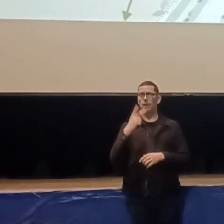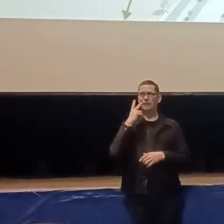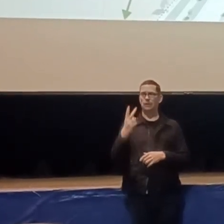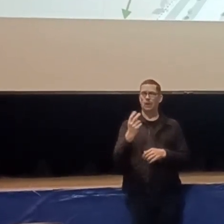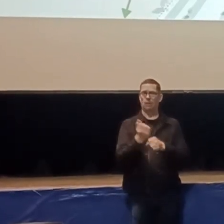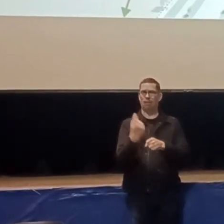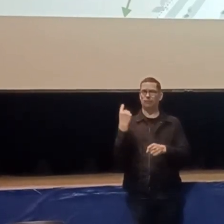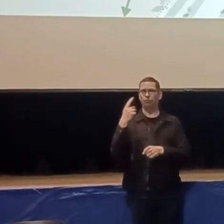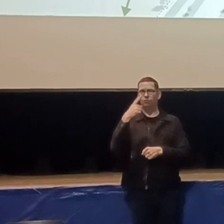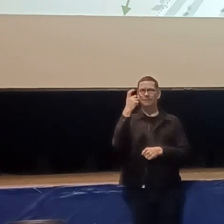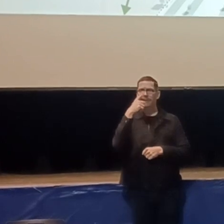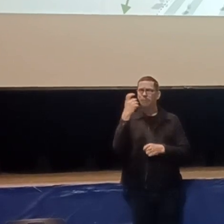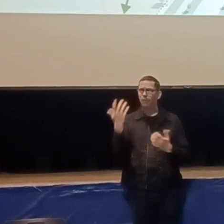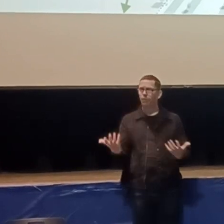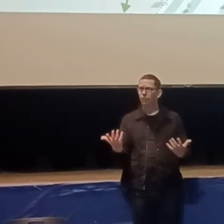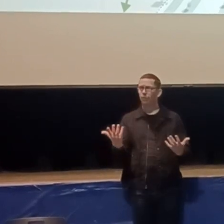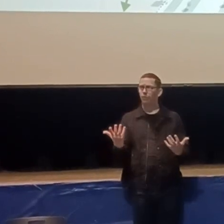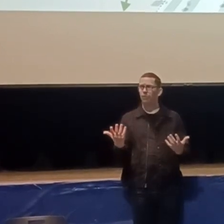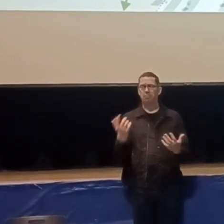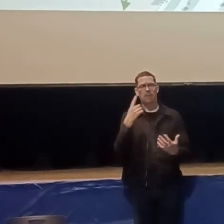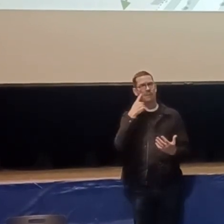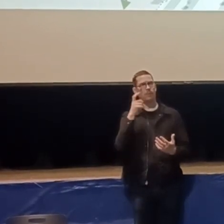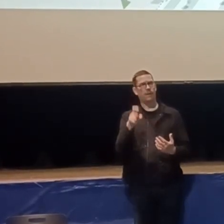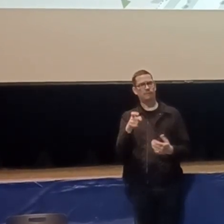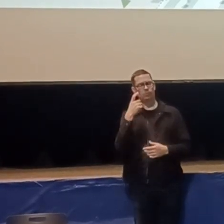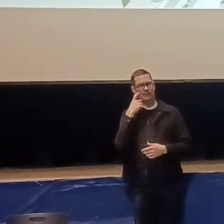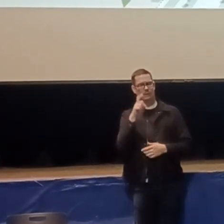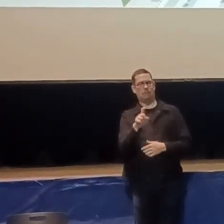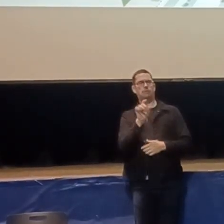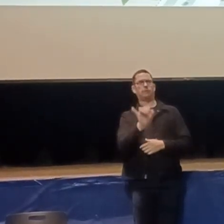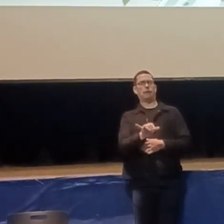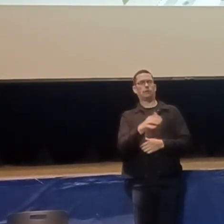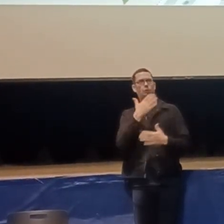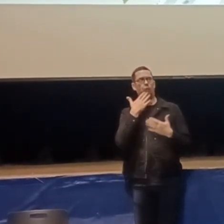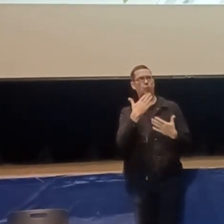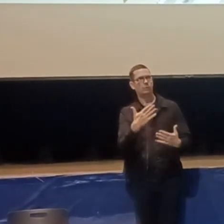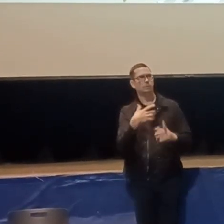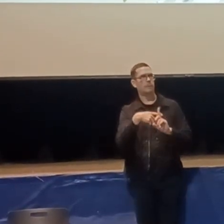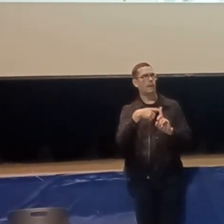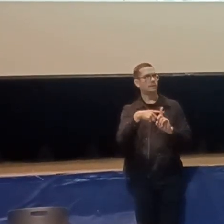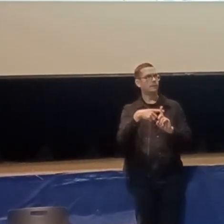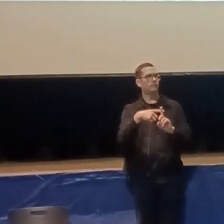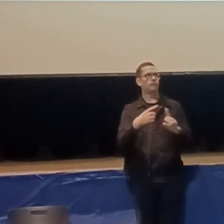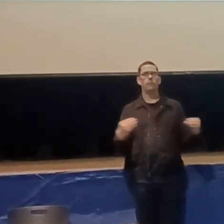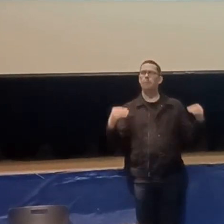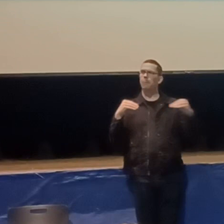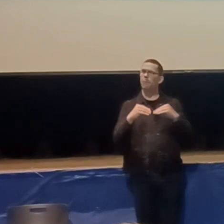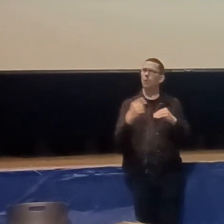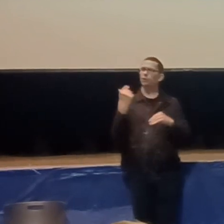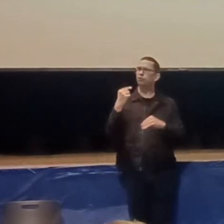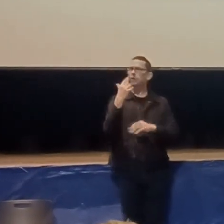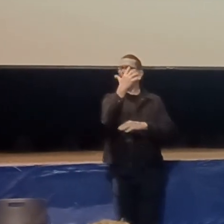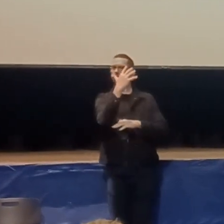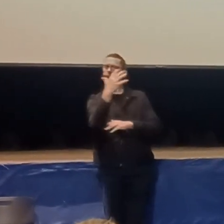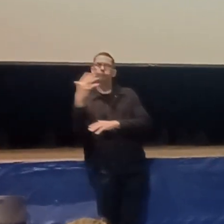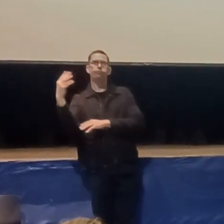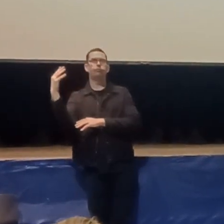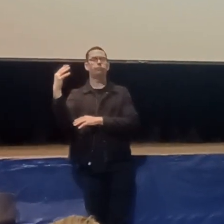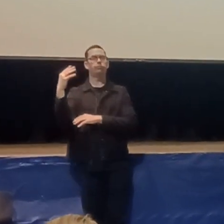I think we have to acknowledge this is good. We've got more greenery along the